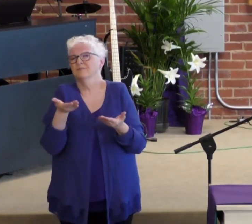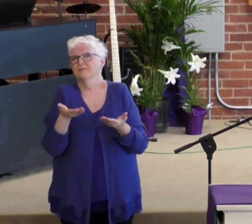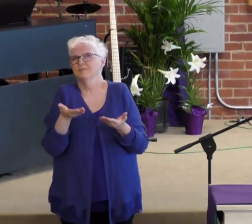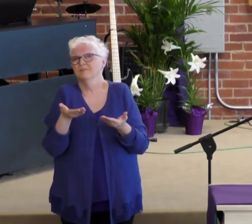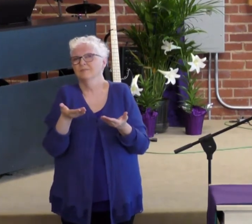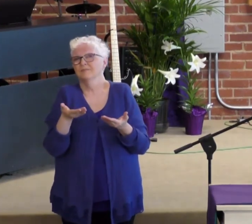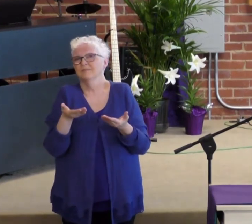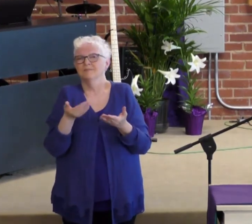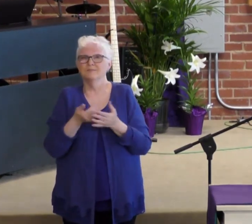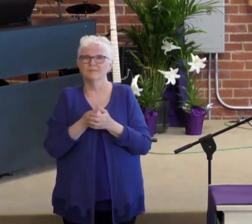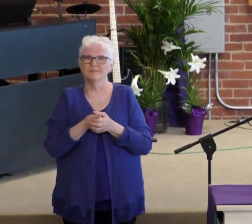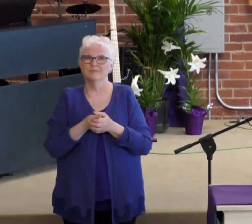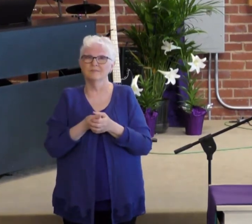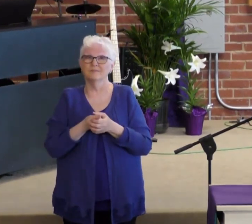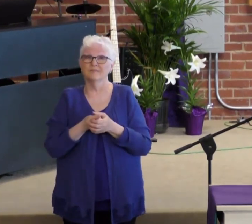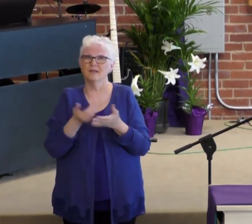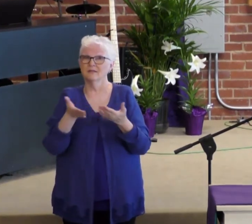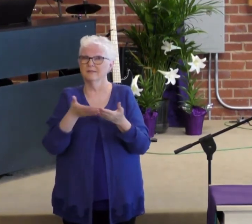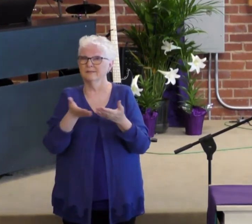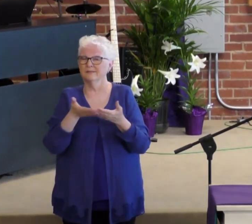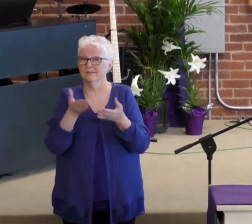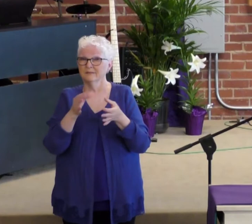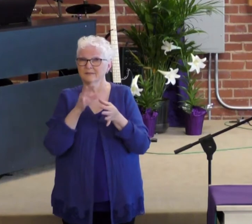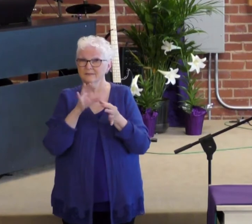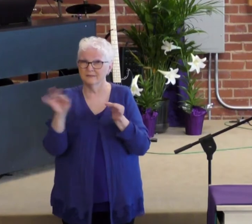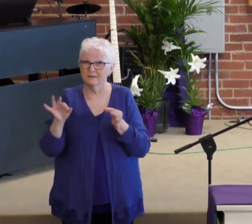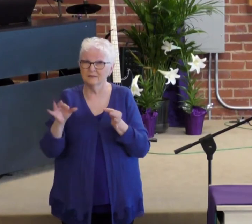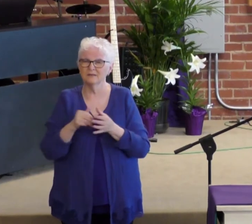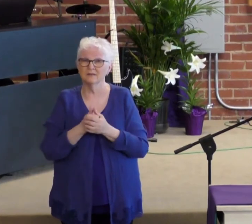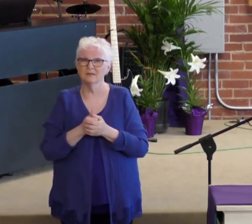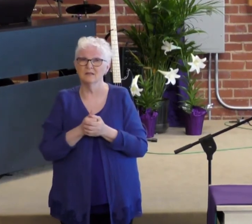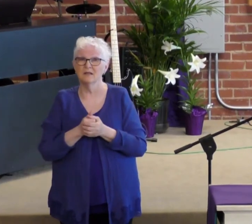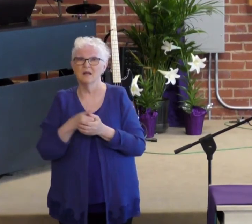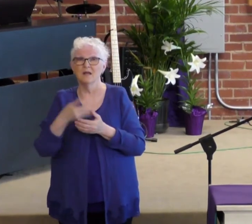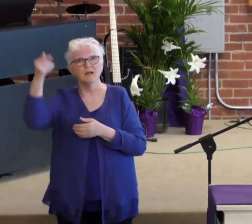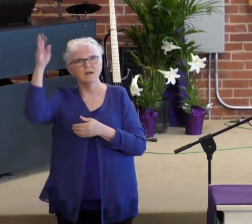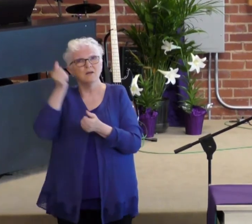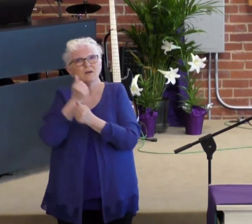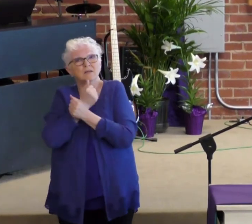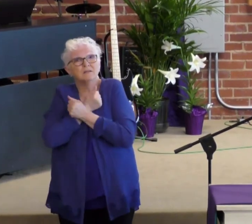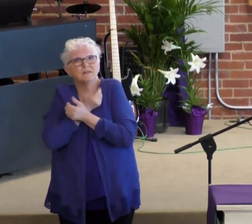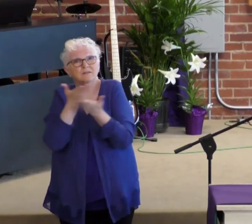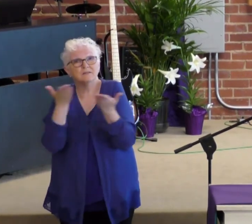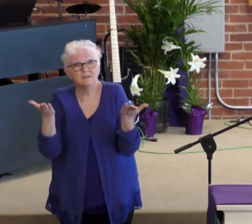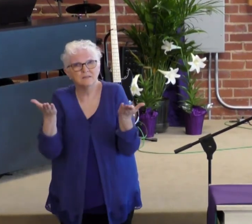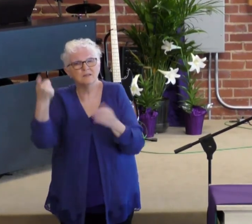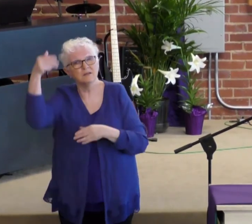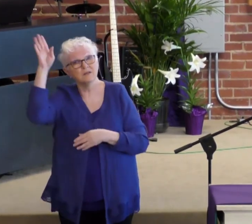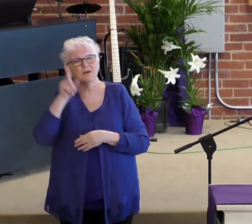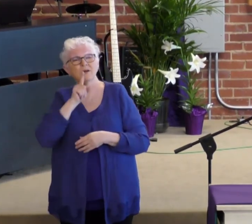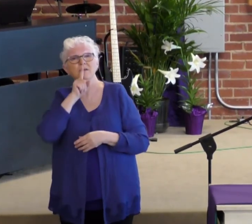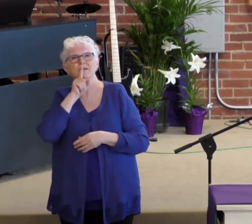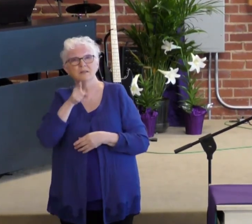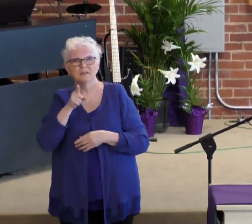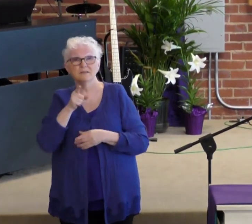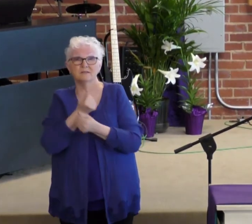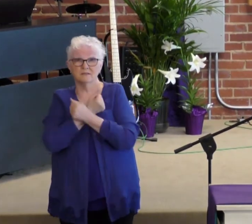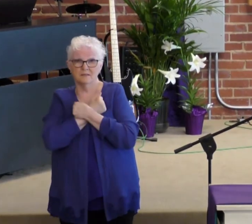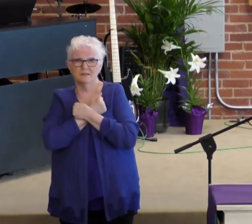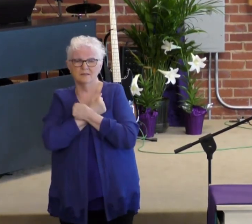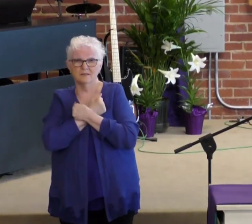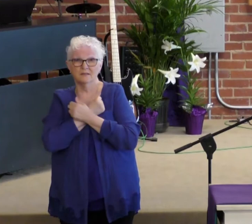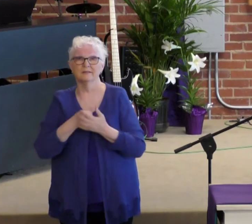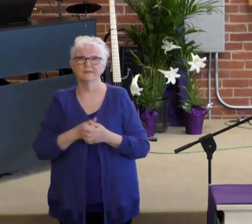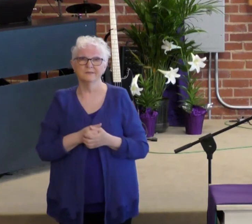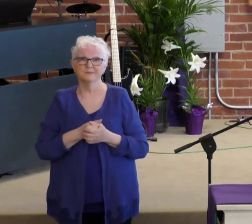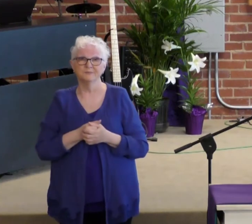and I've told you this over and over again, God loves us. God is love. They had so